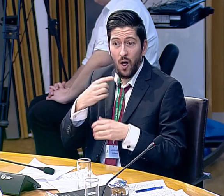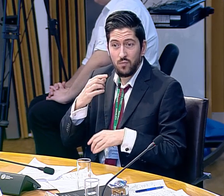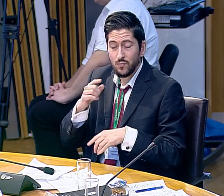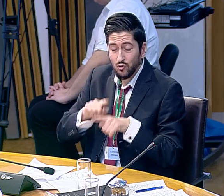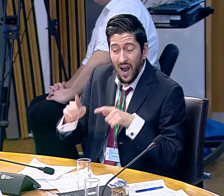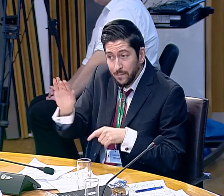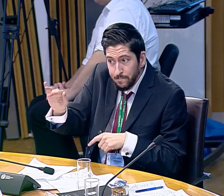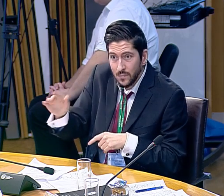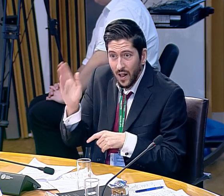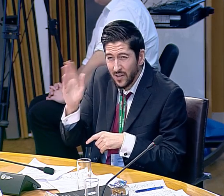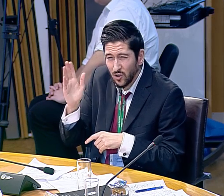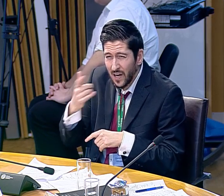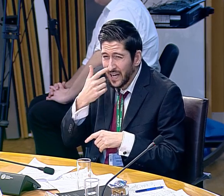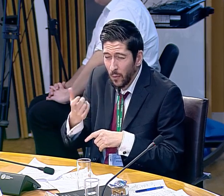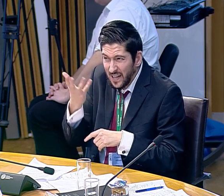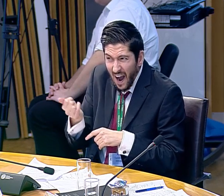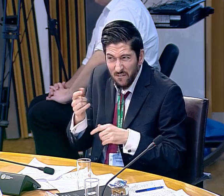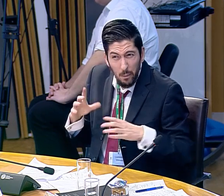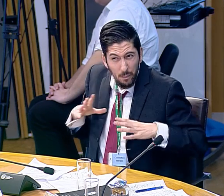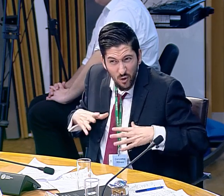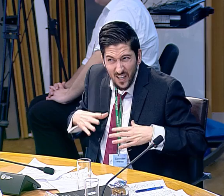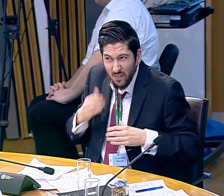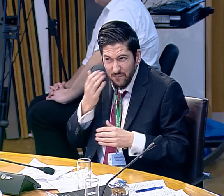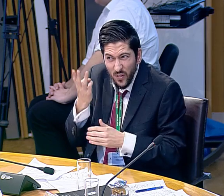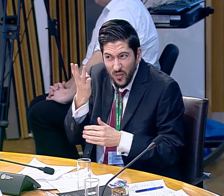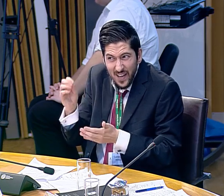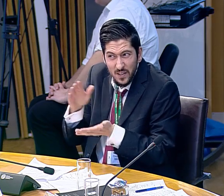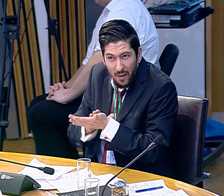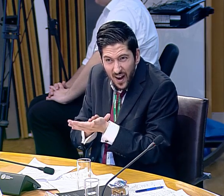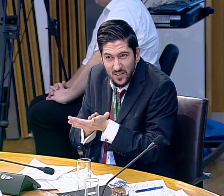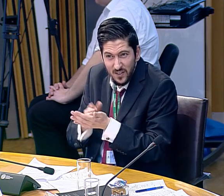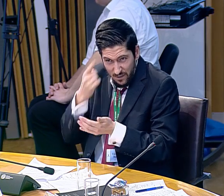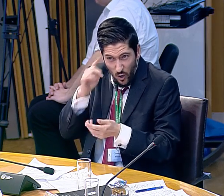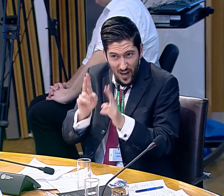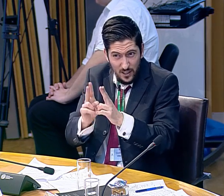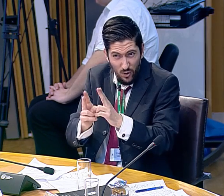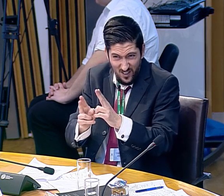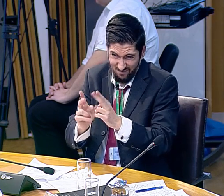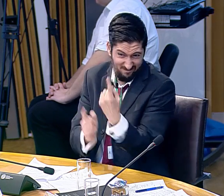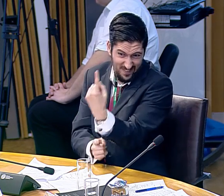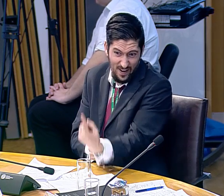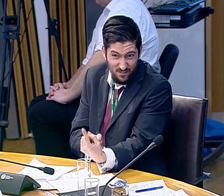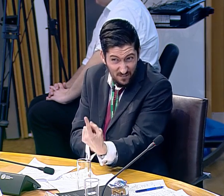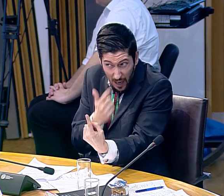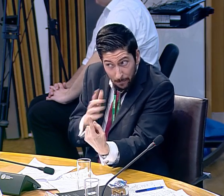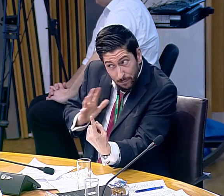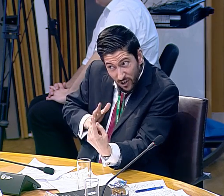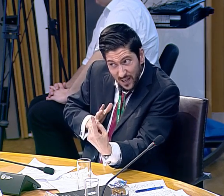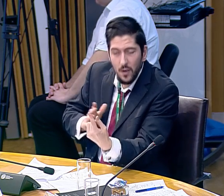lectures and asking for lecturers, you know, if it's possible that they have kind of